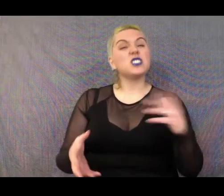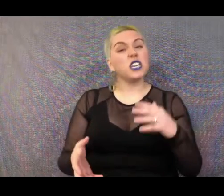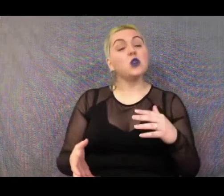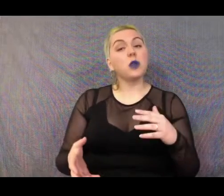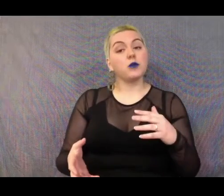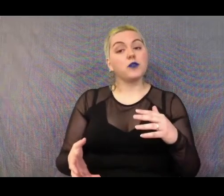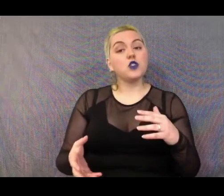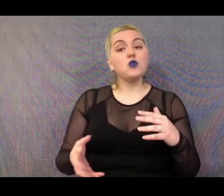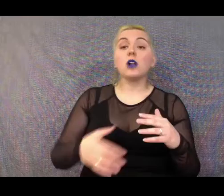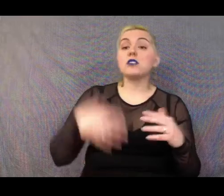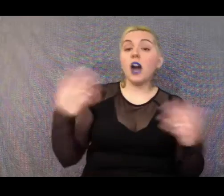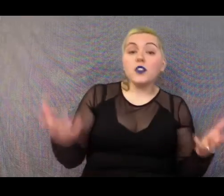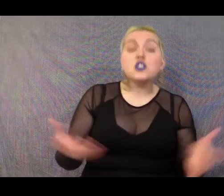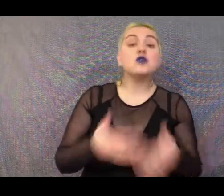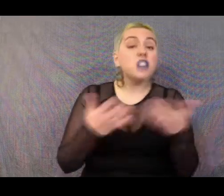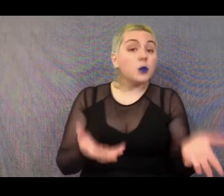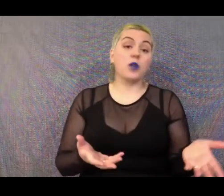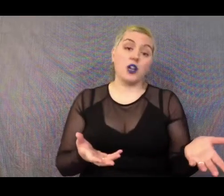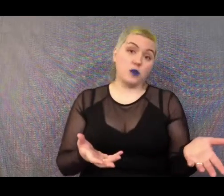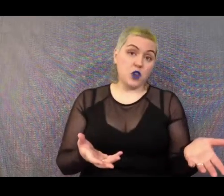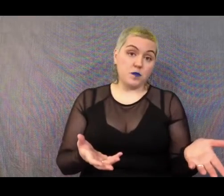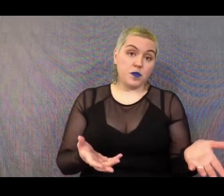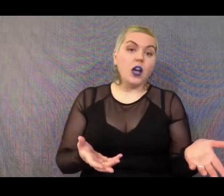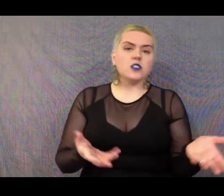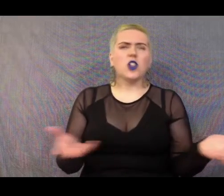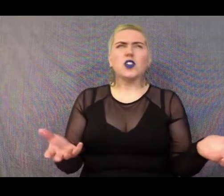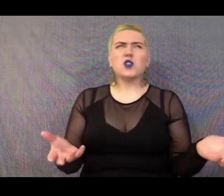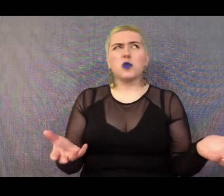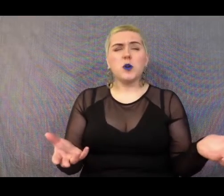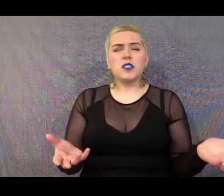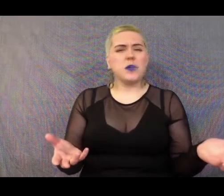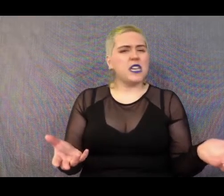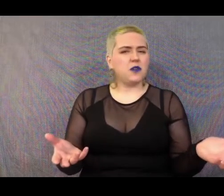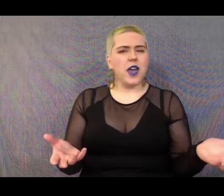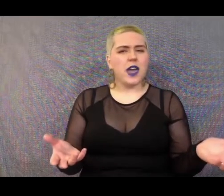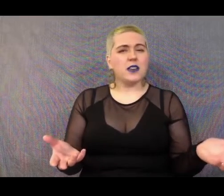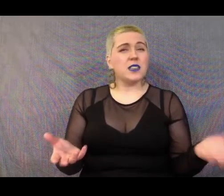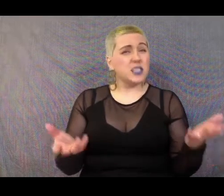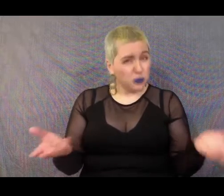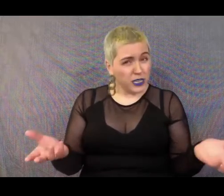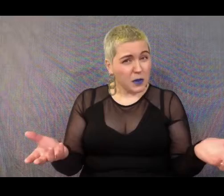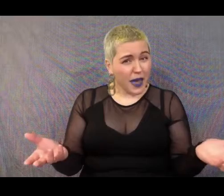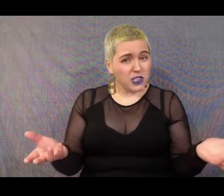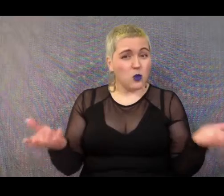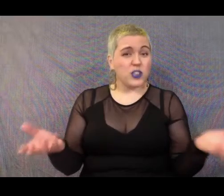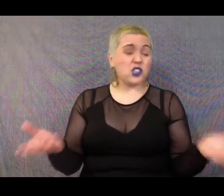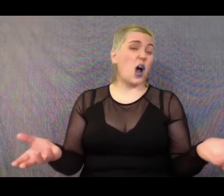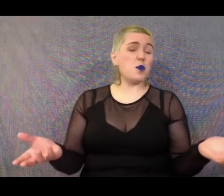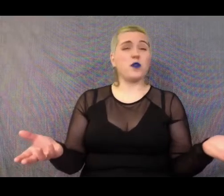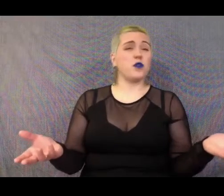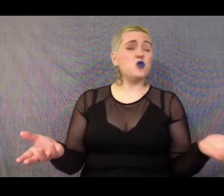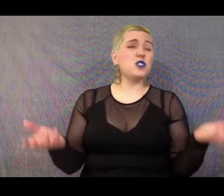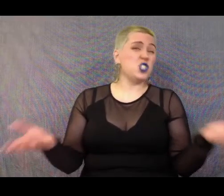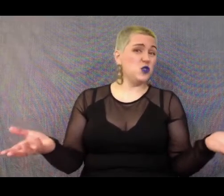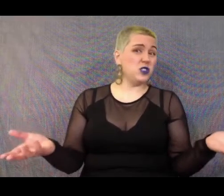use single-blind review, whilst others use double-blind review. So long as the reviewers are being fair, does it really matter which type